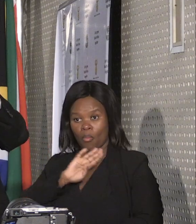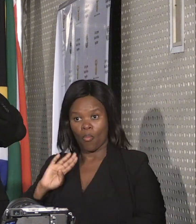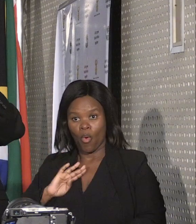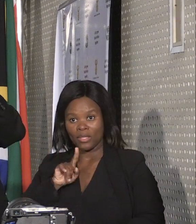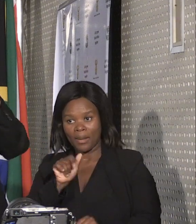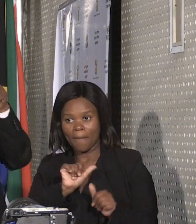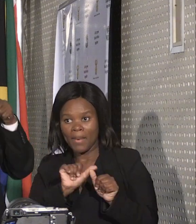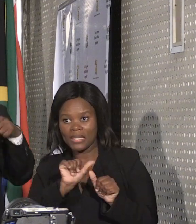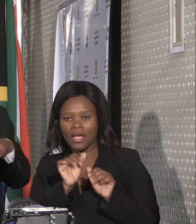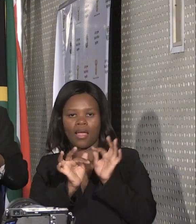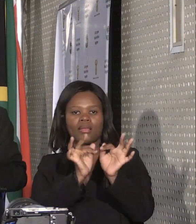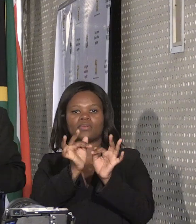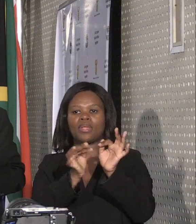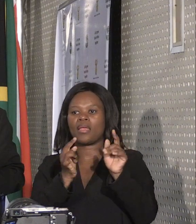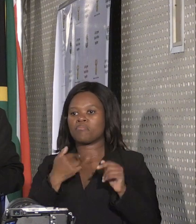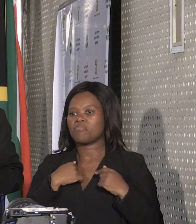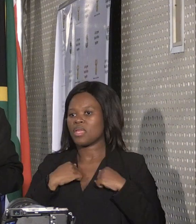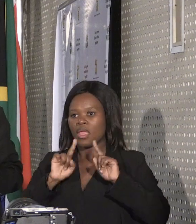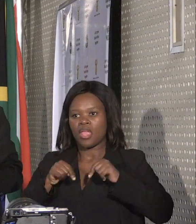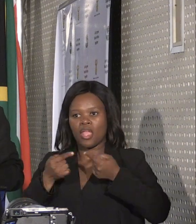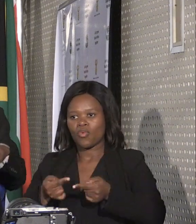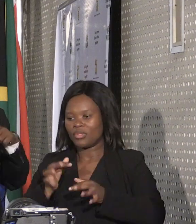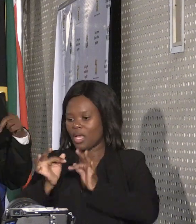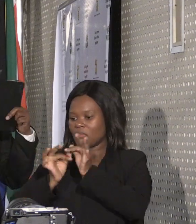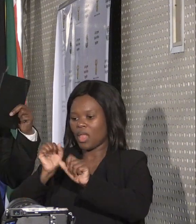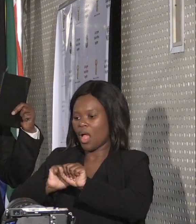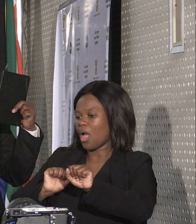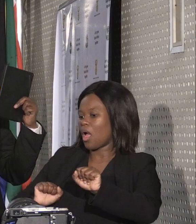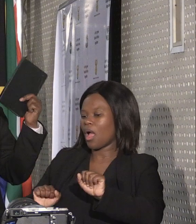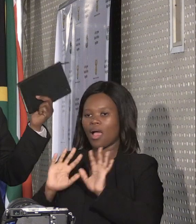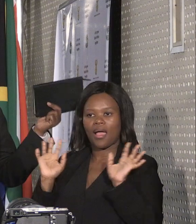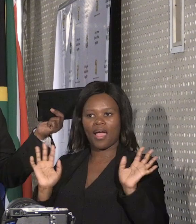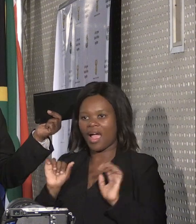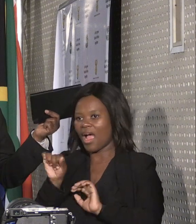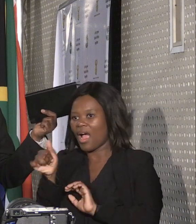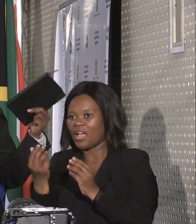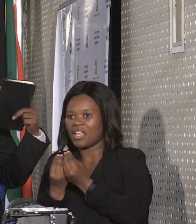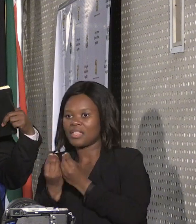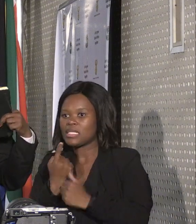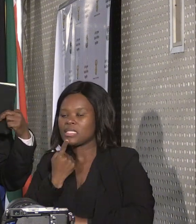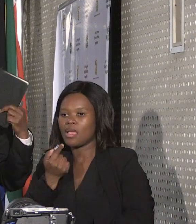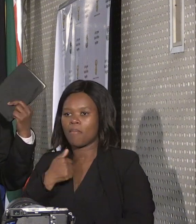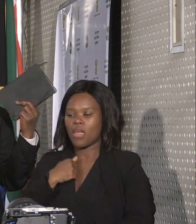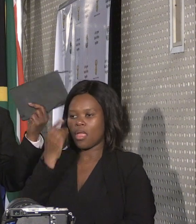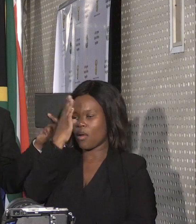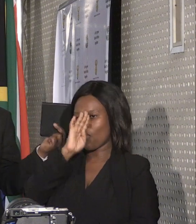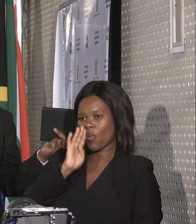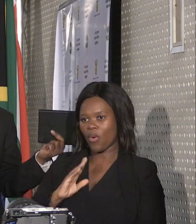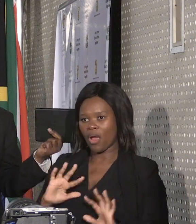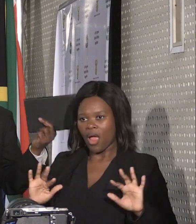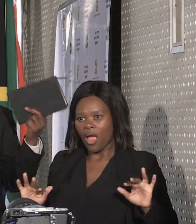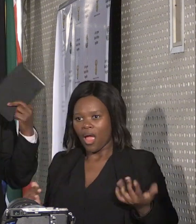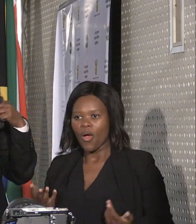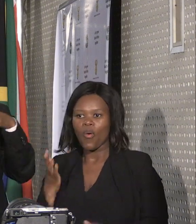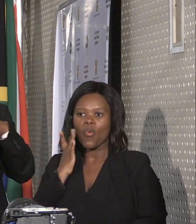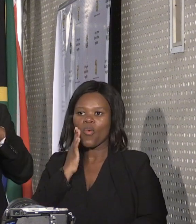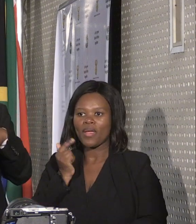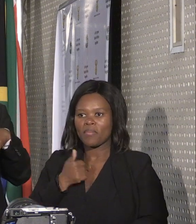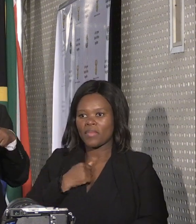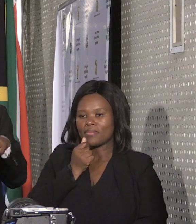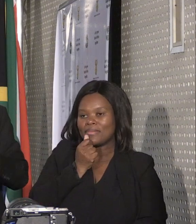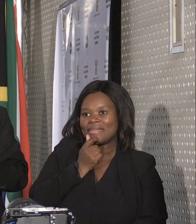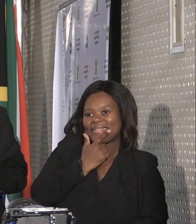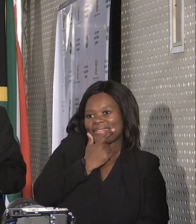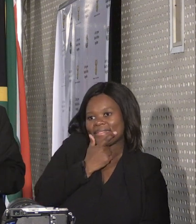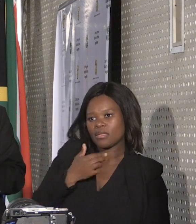interested in a lot of other things they say about how ugly I look and when do I smile and when do I